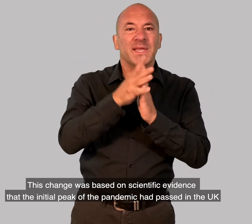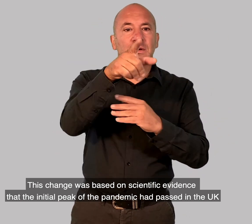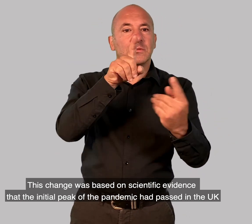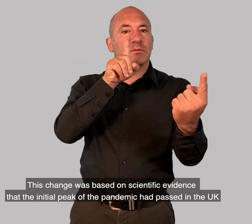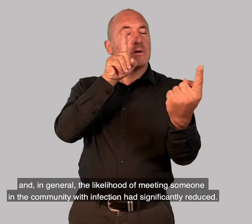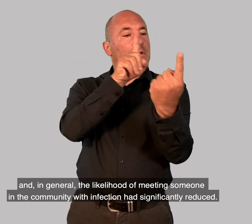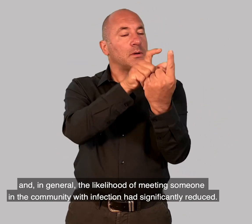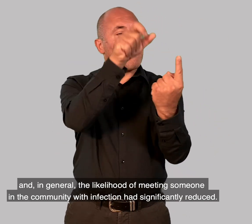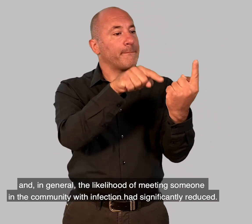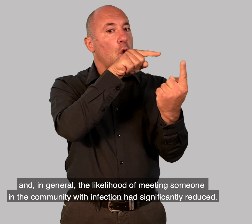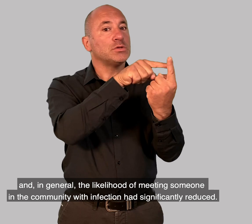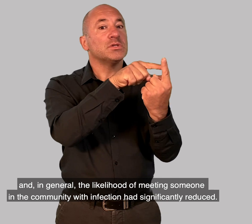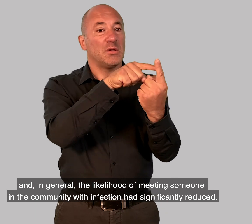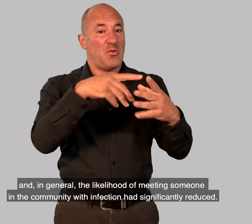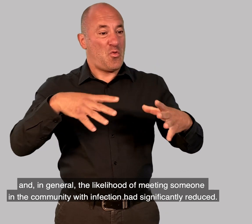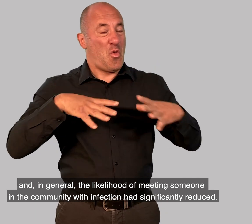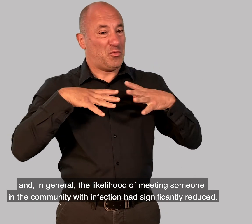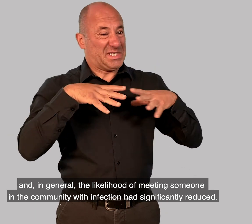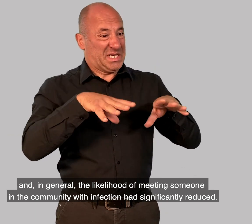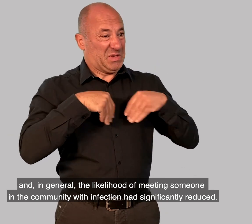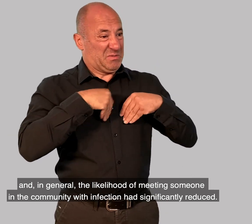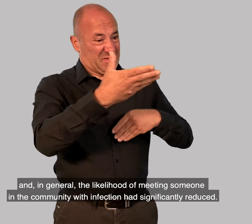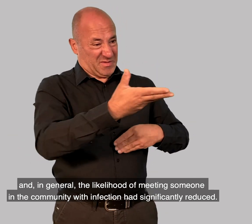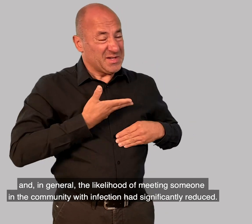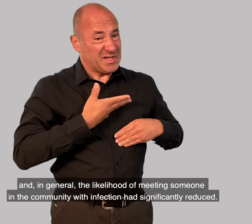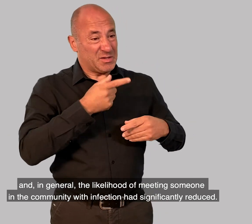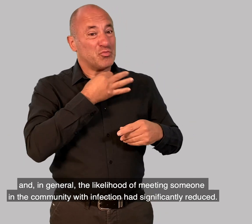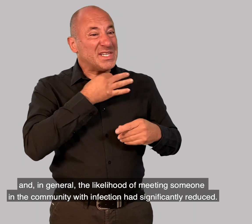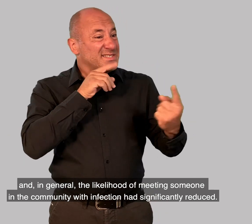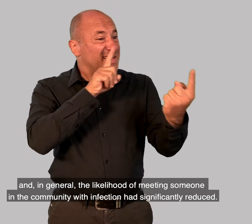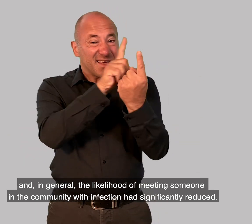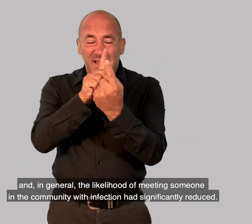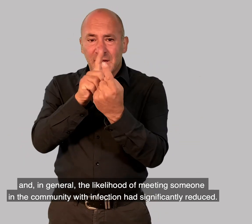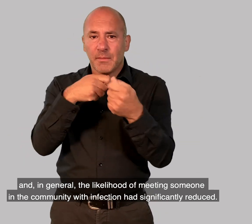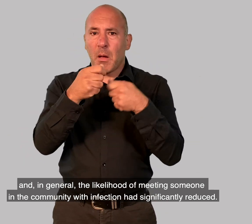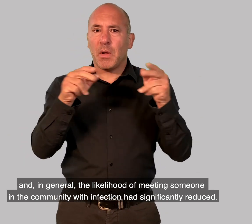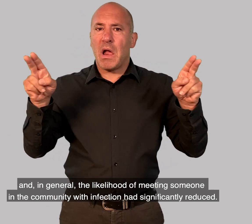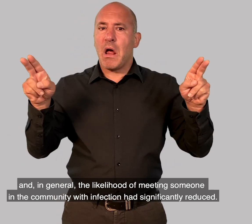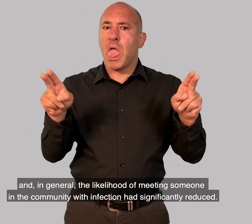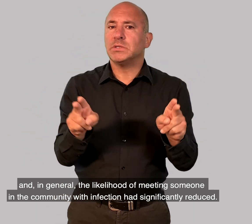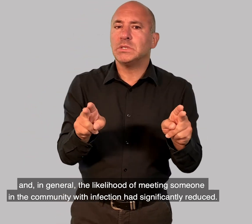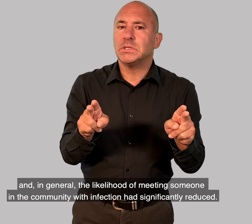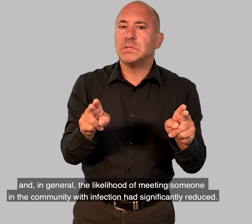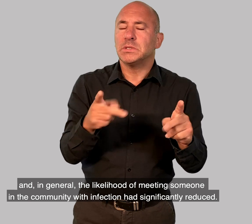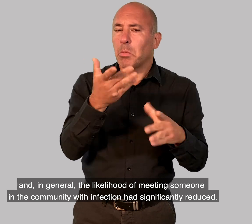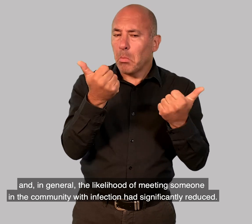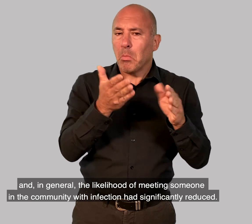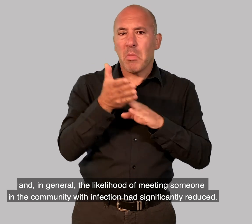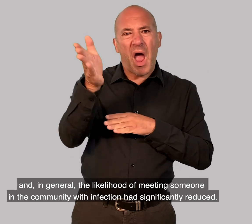And in general, the likelihood of meeting someone in the community with infection had significantly